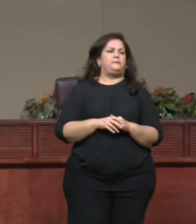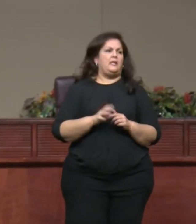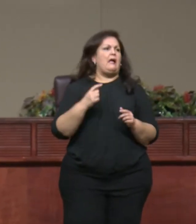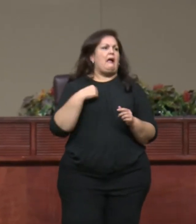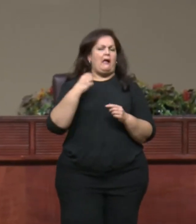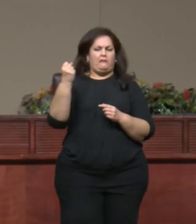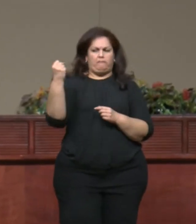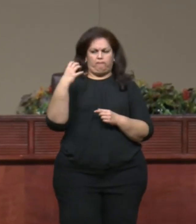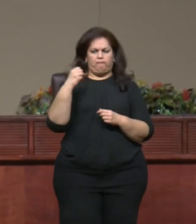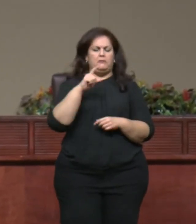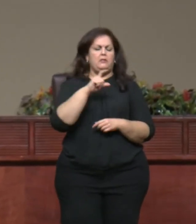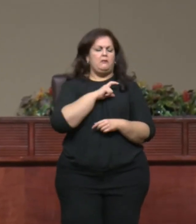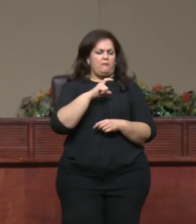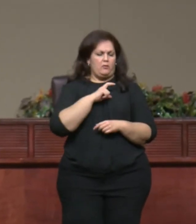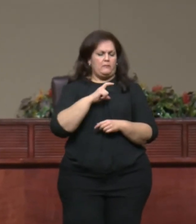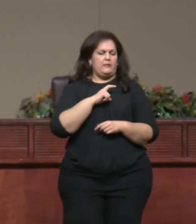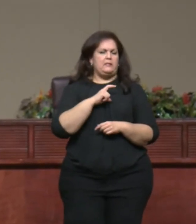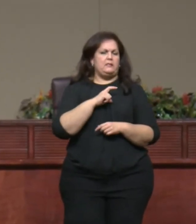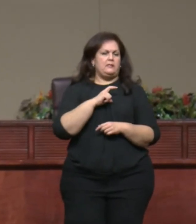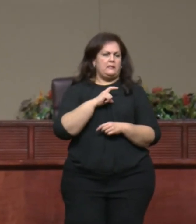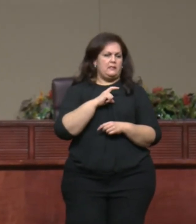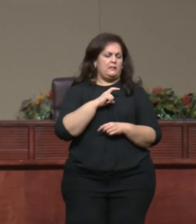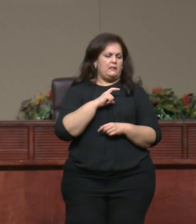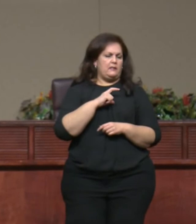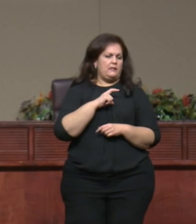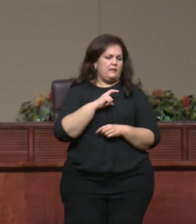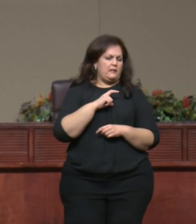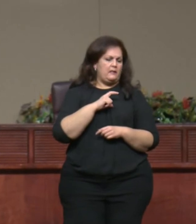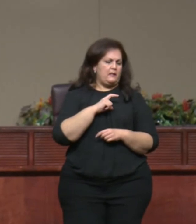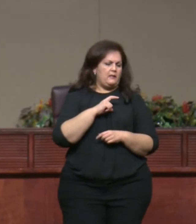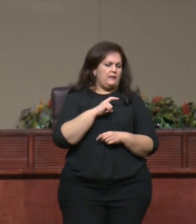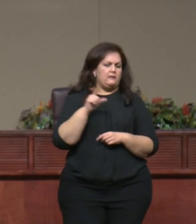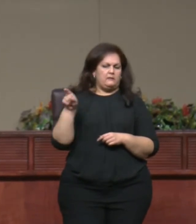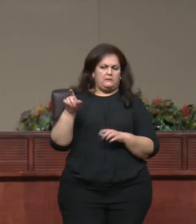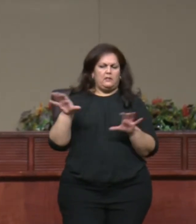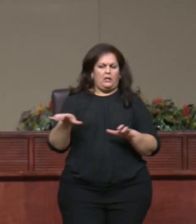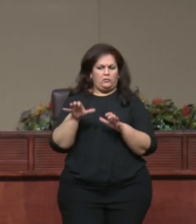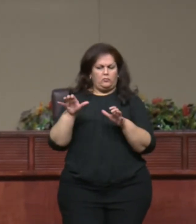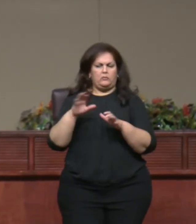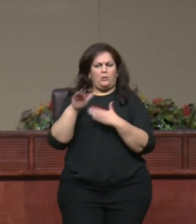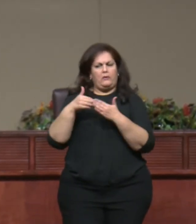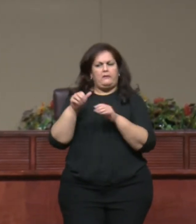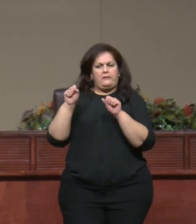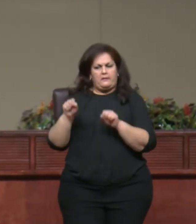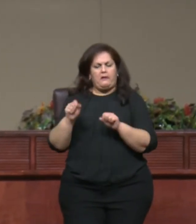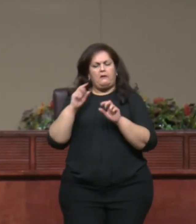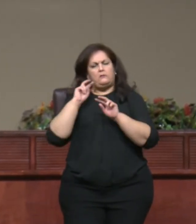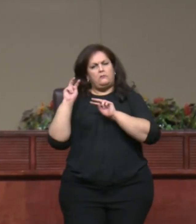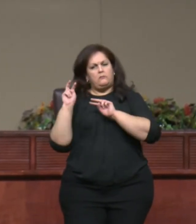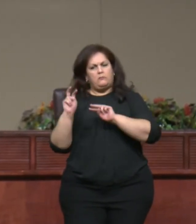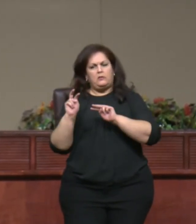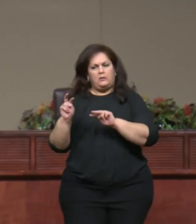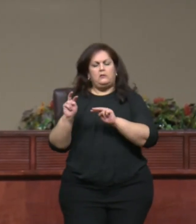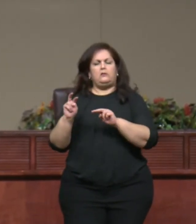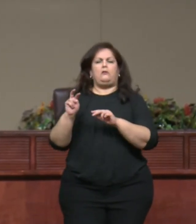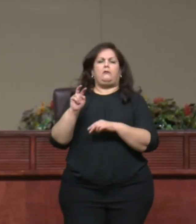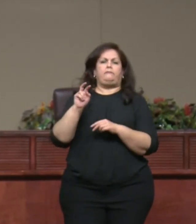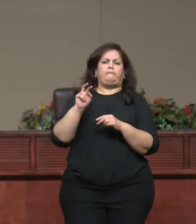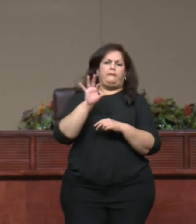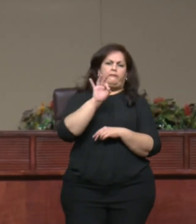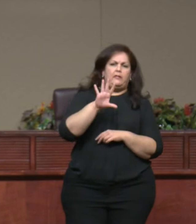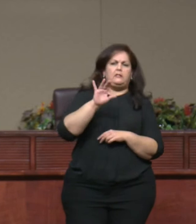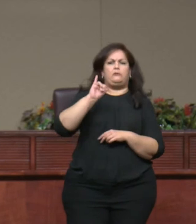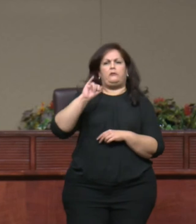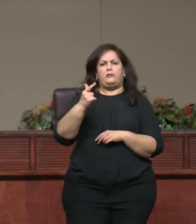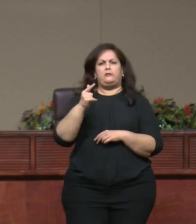briefings from law enforcement, and they are doing what they can to monitor social media and